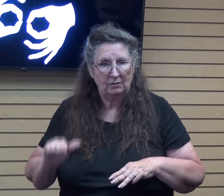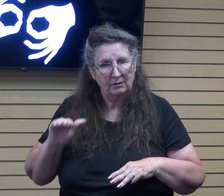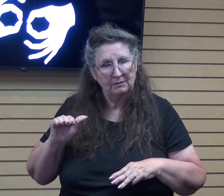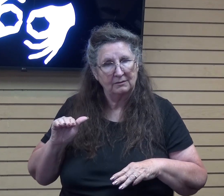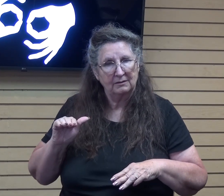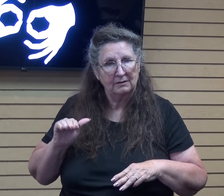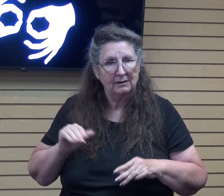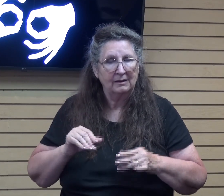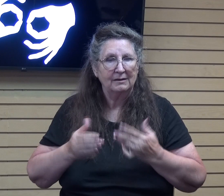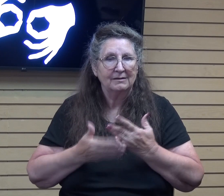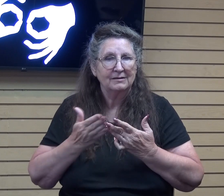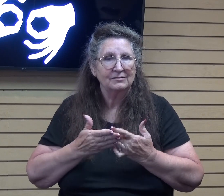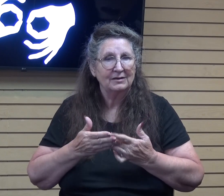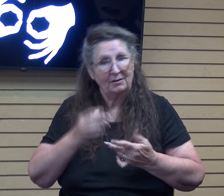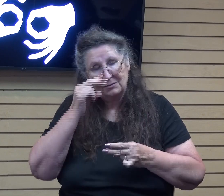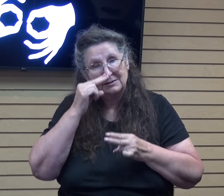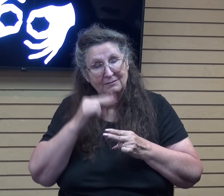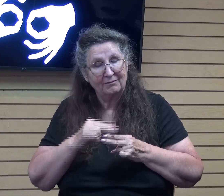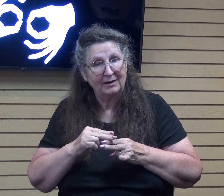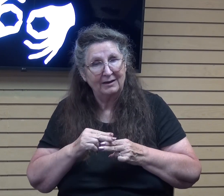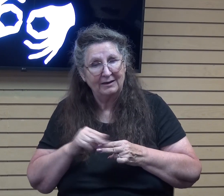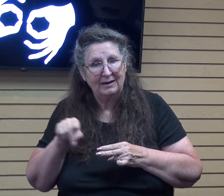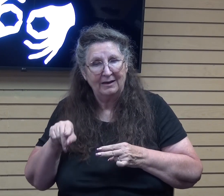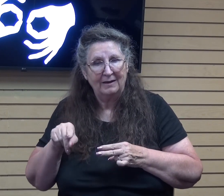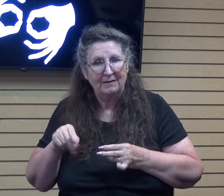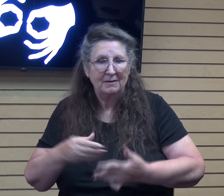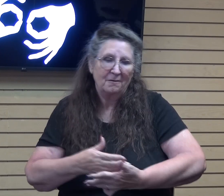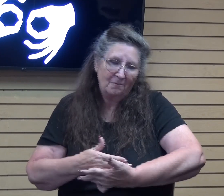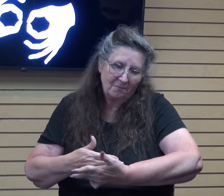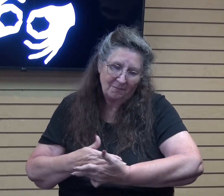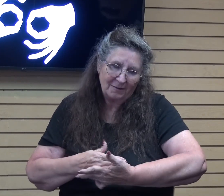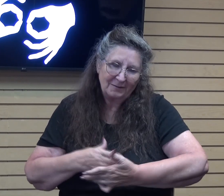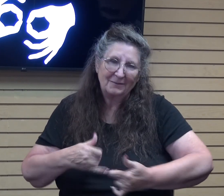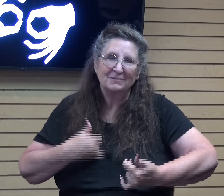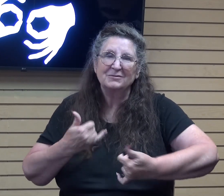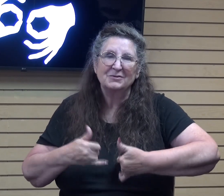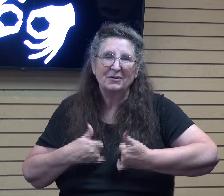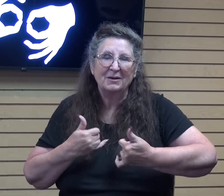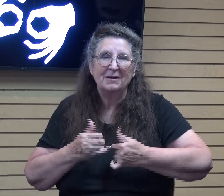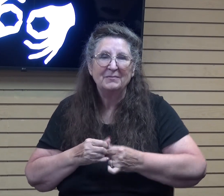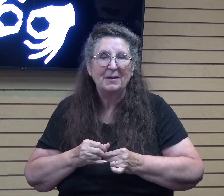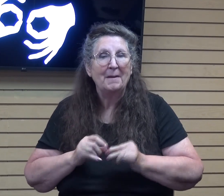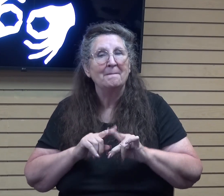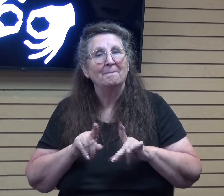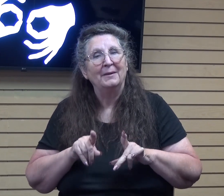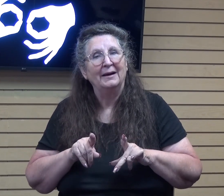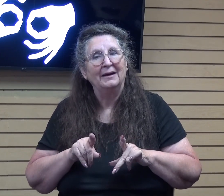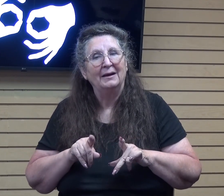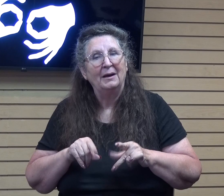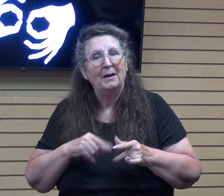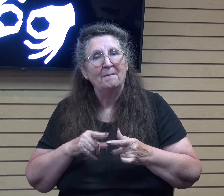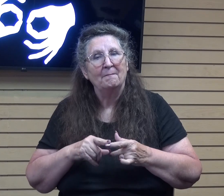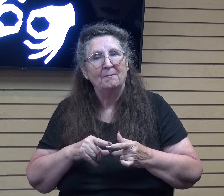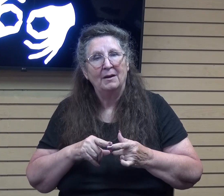It was a lot of fun. They were a bundle of joy. However, as my boys grew,